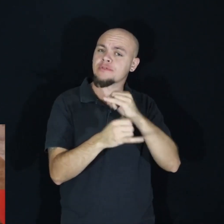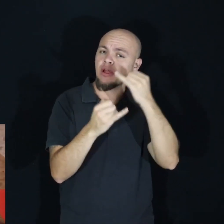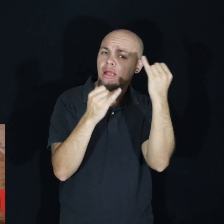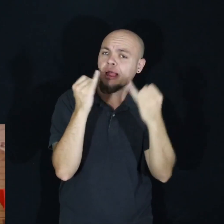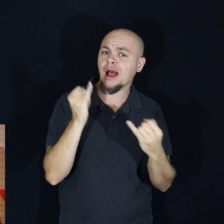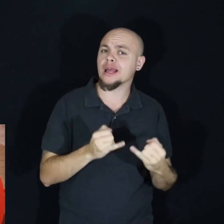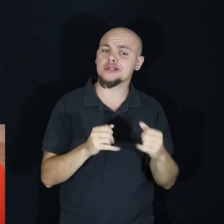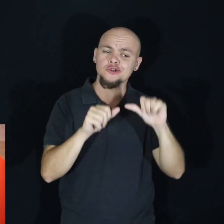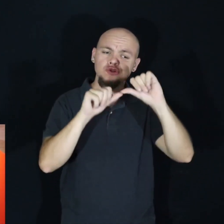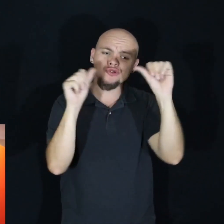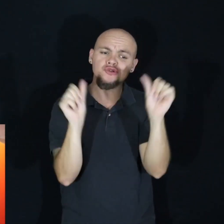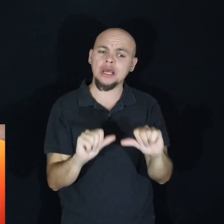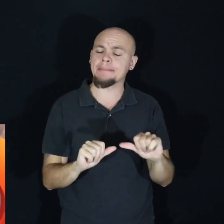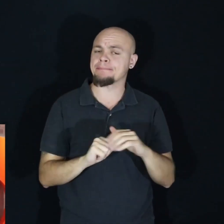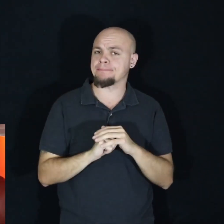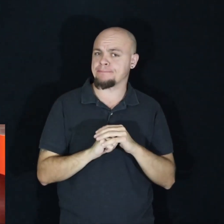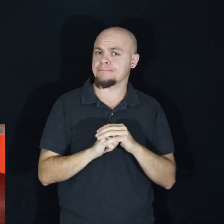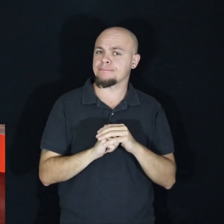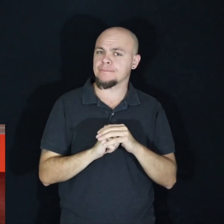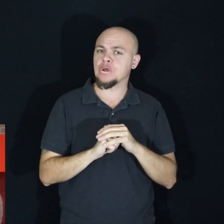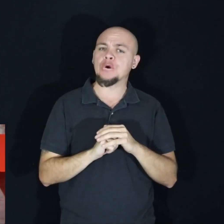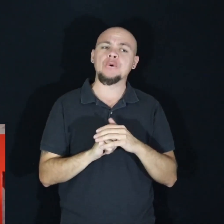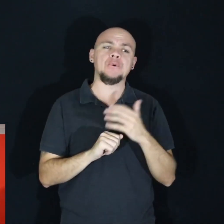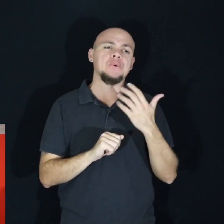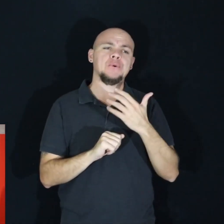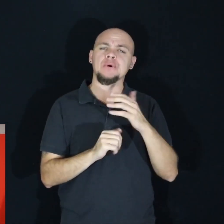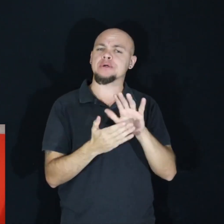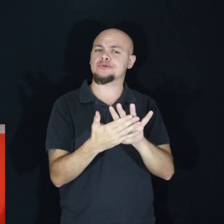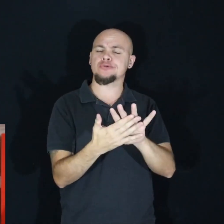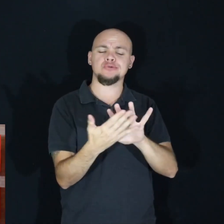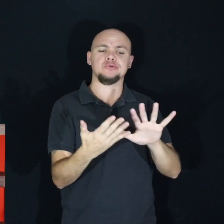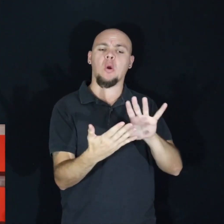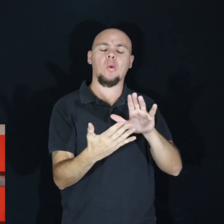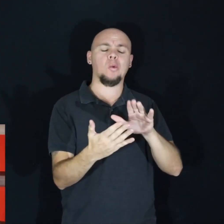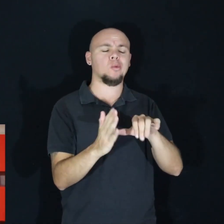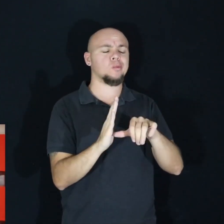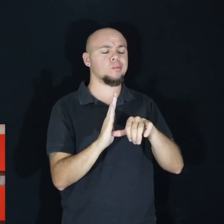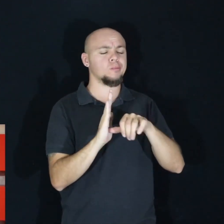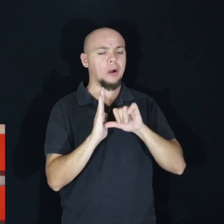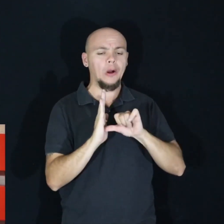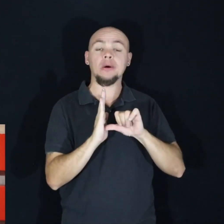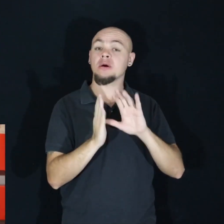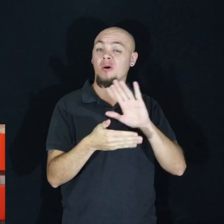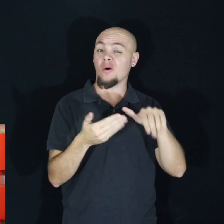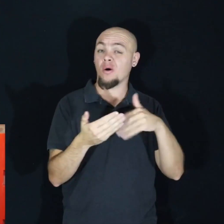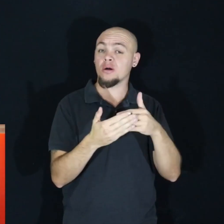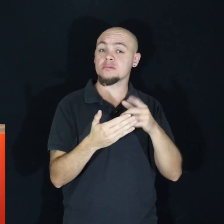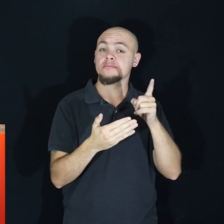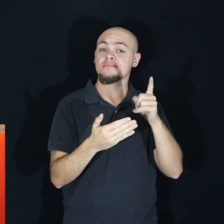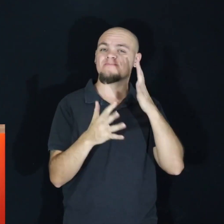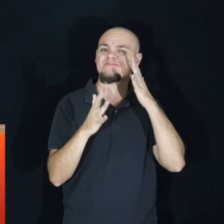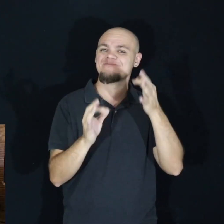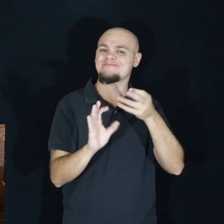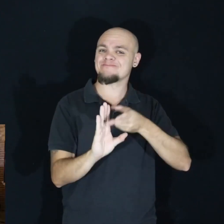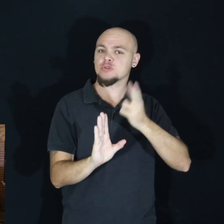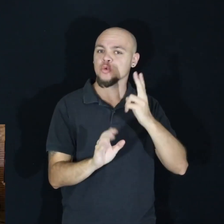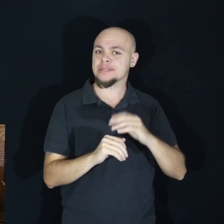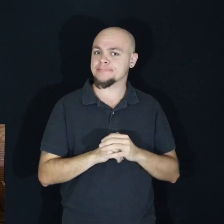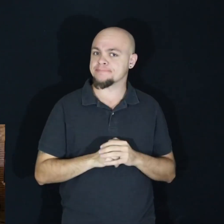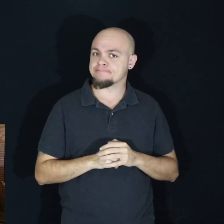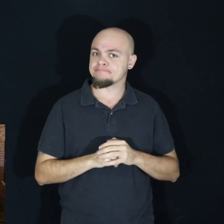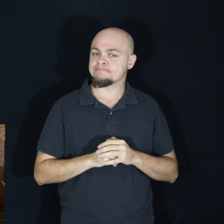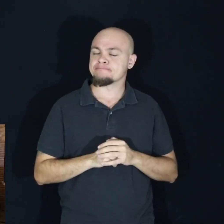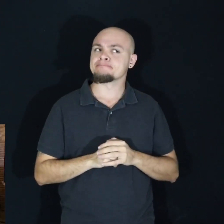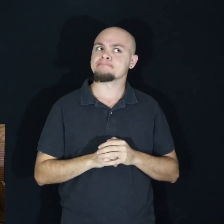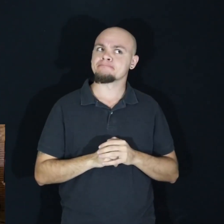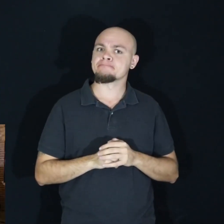shape, has always bring the best out of a piece. But even with all this, he quit. It